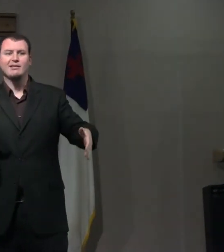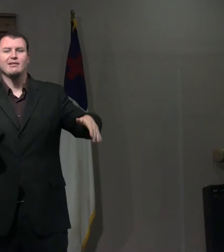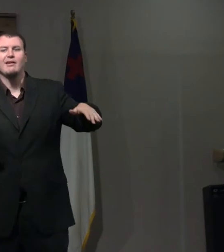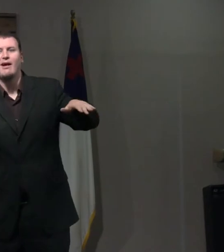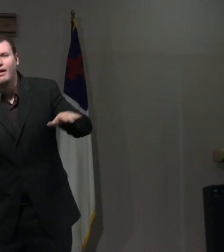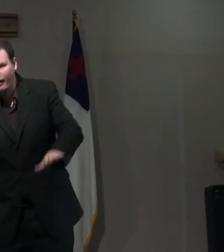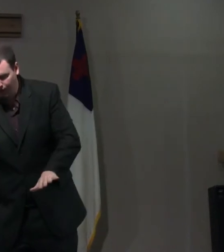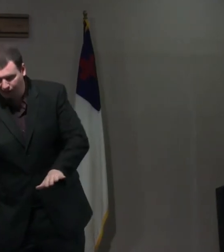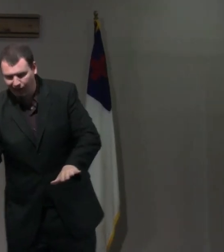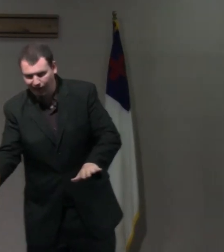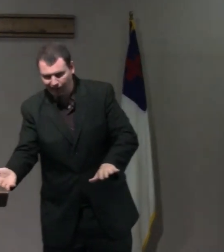And to die